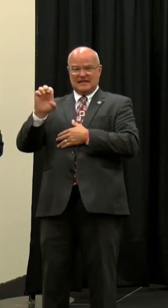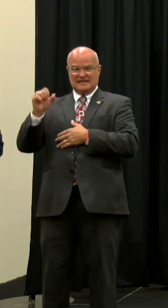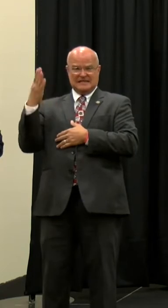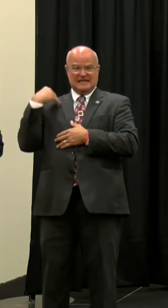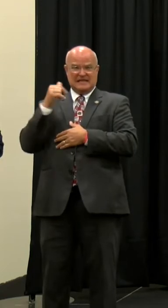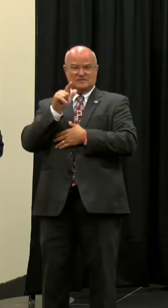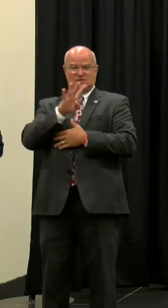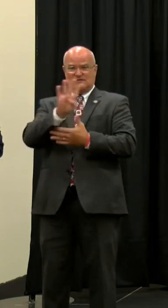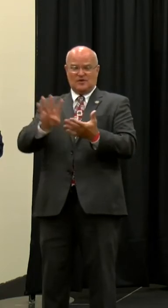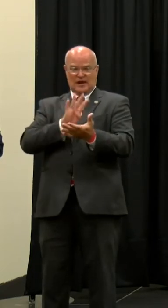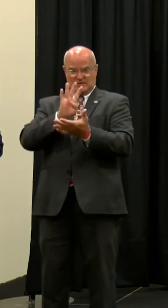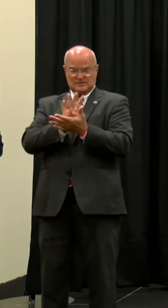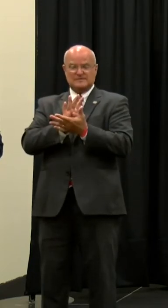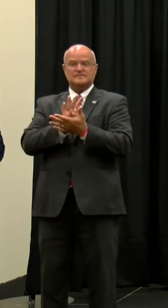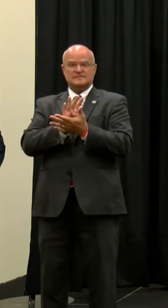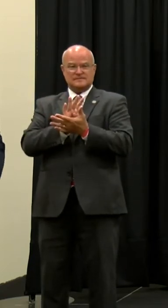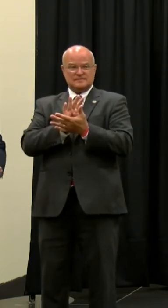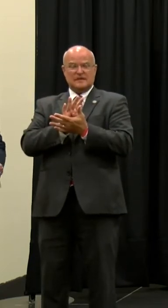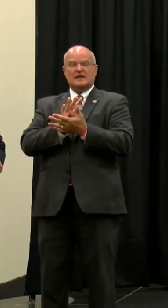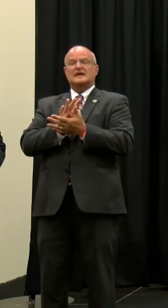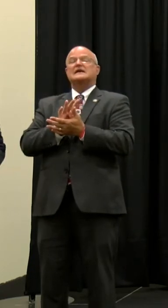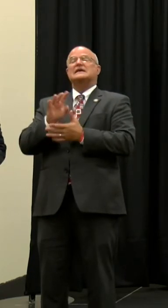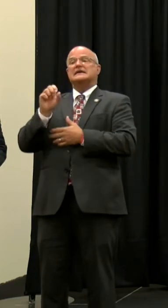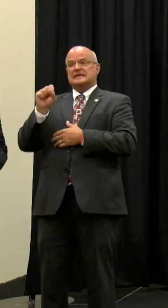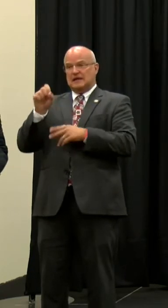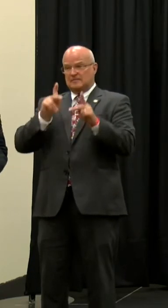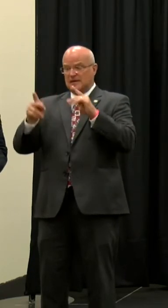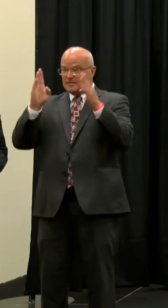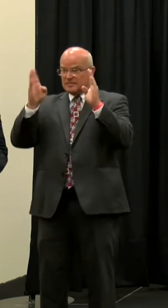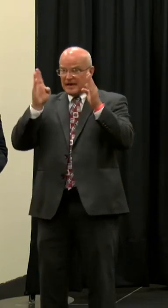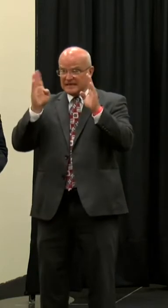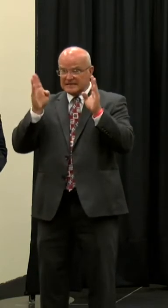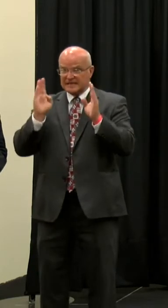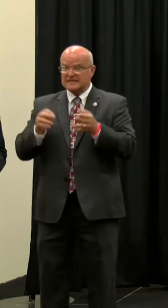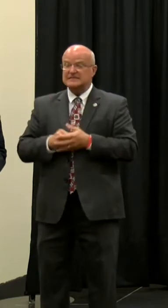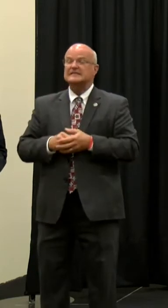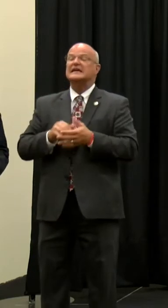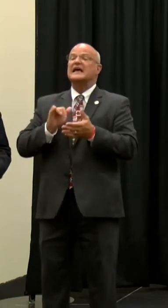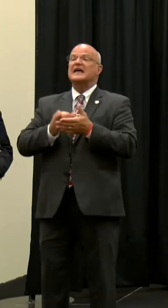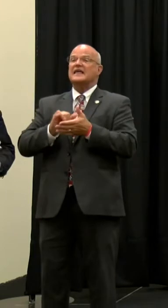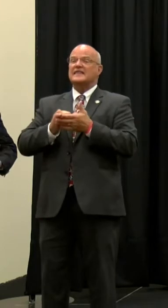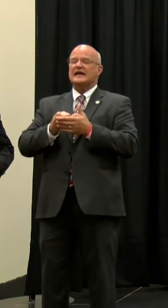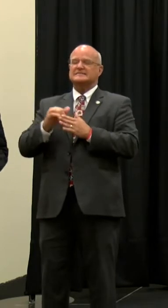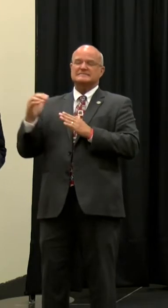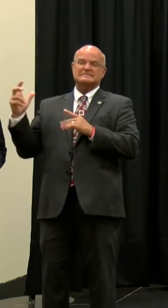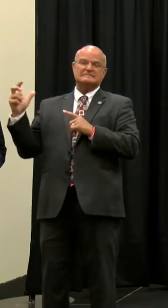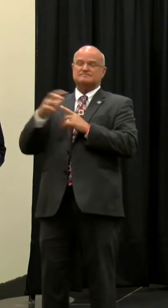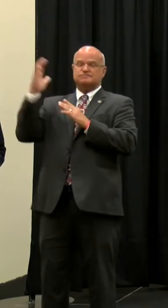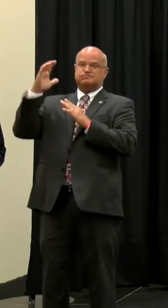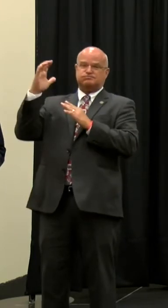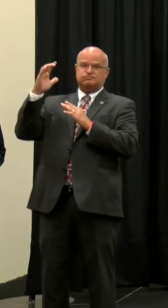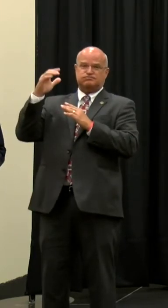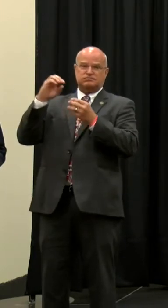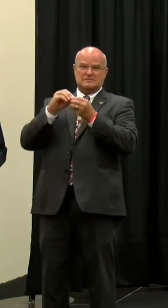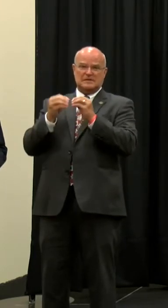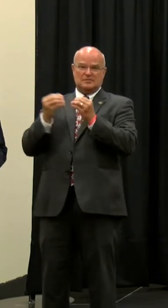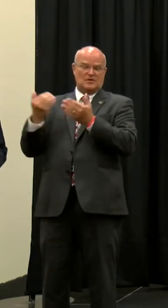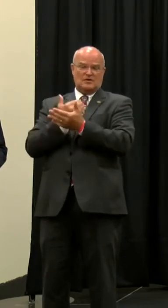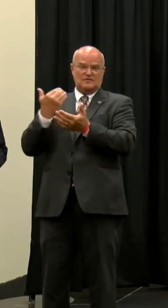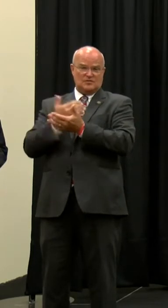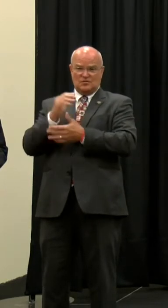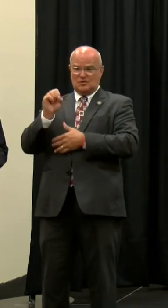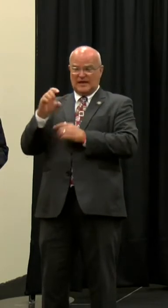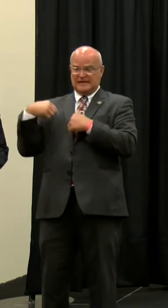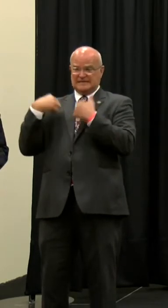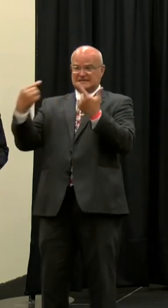last 24 hours. And yes, for those of you that pay attention, that is a record number of new